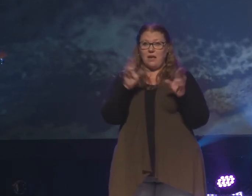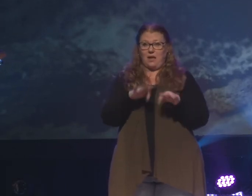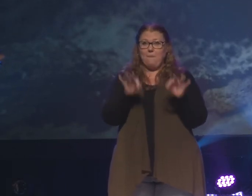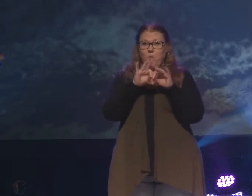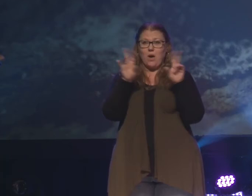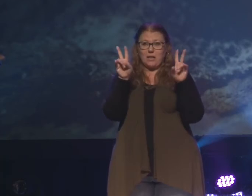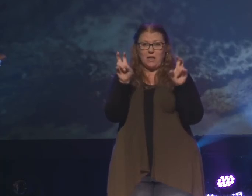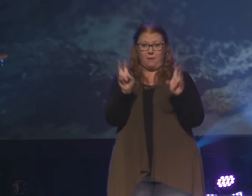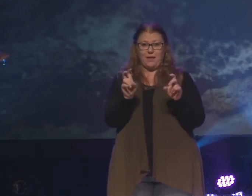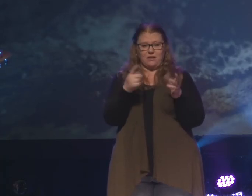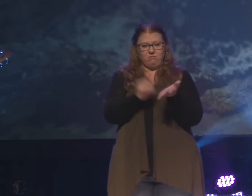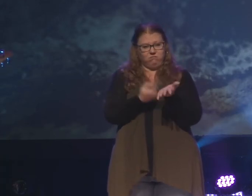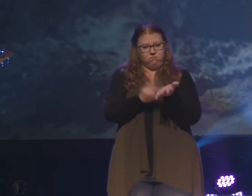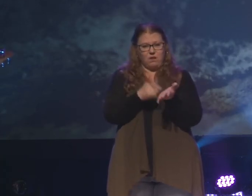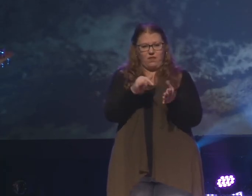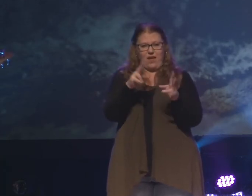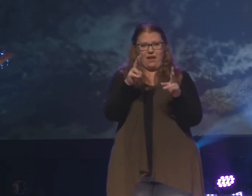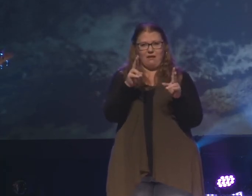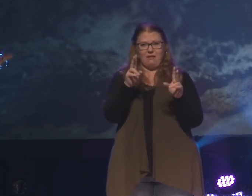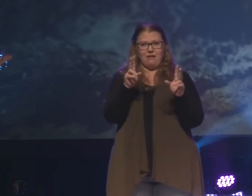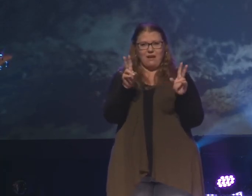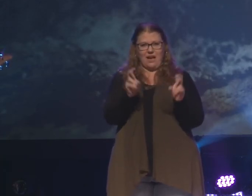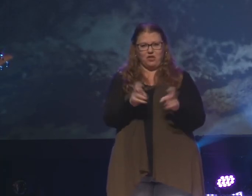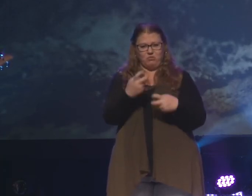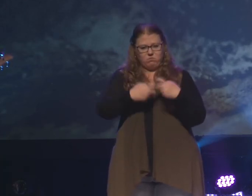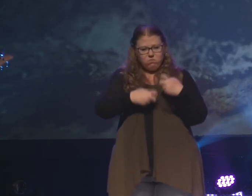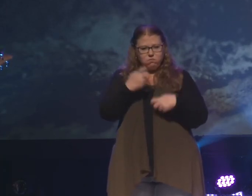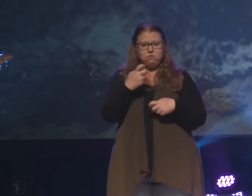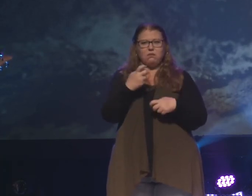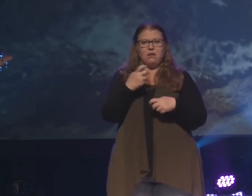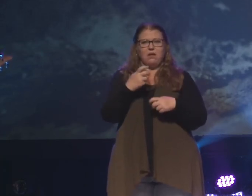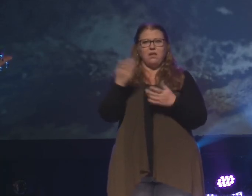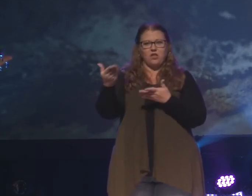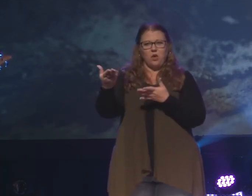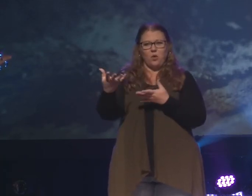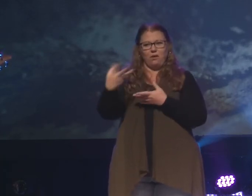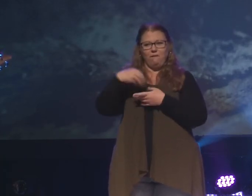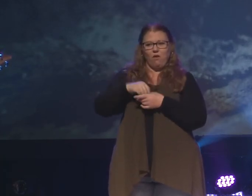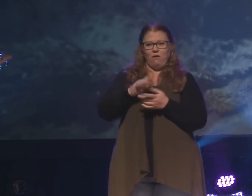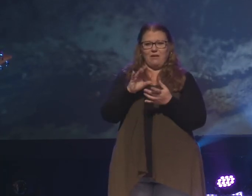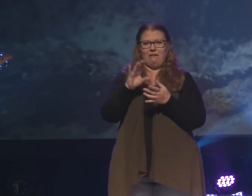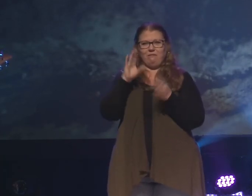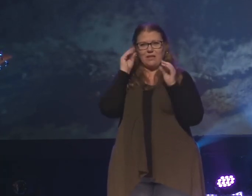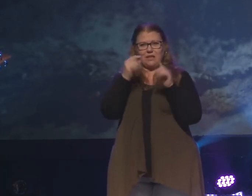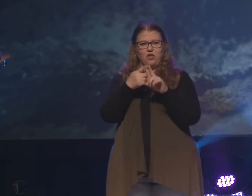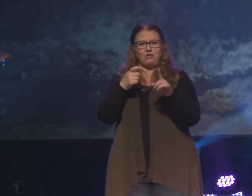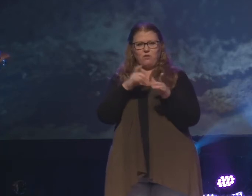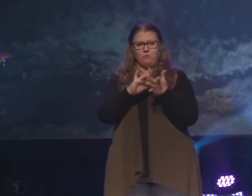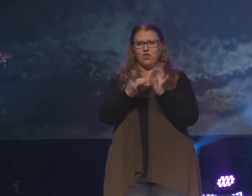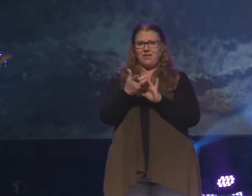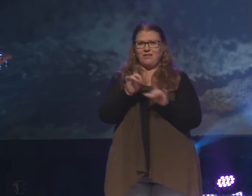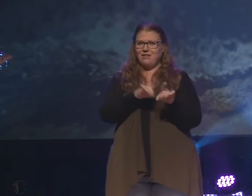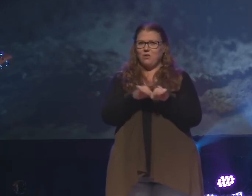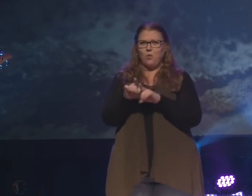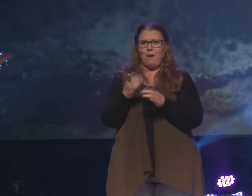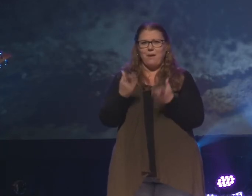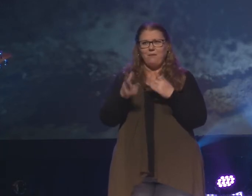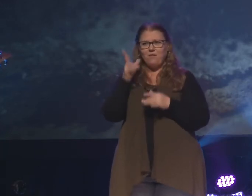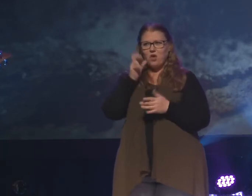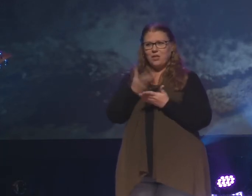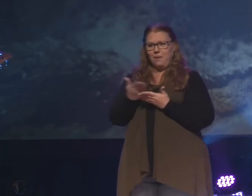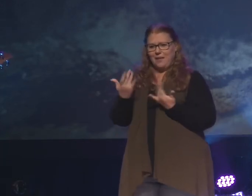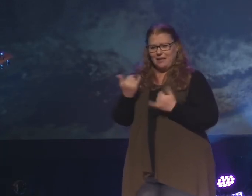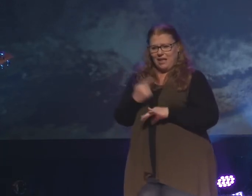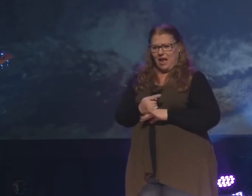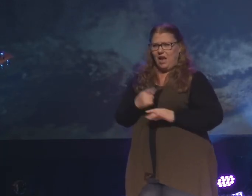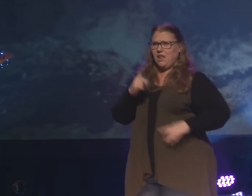debating these issues, and so they're bringing teachings of Jesus at that moment as well. So I hope maybe if you heard something today, you're like, oh,